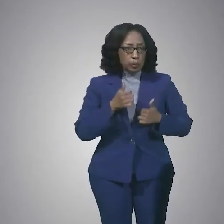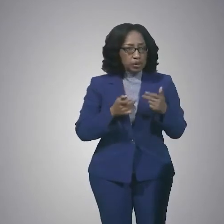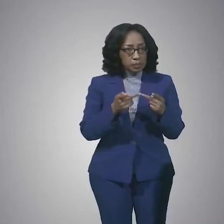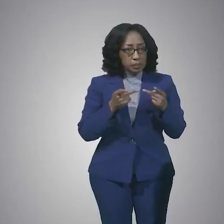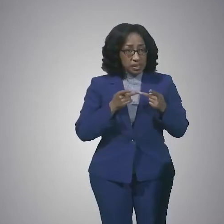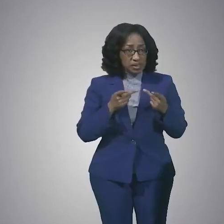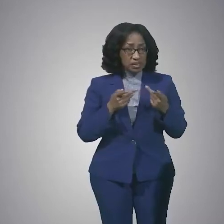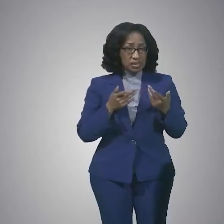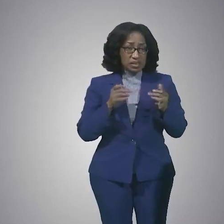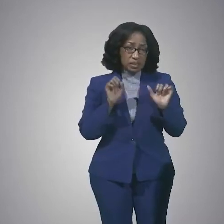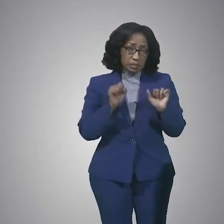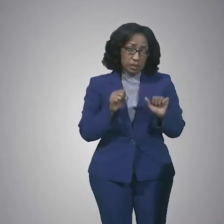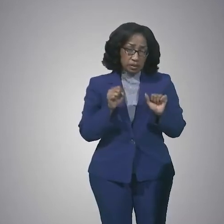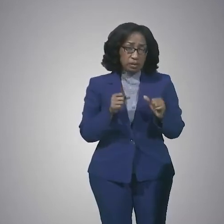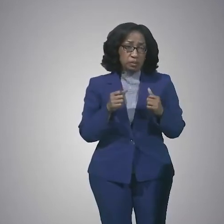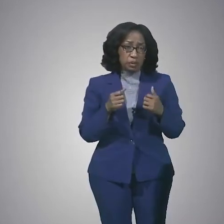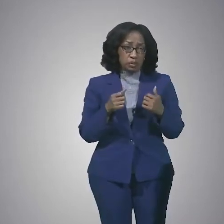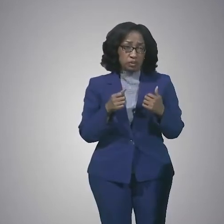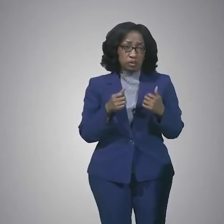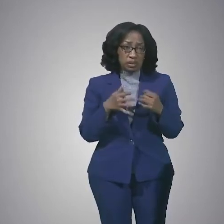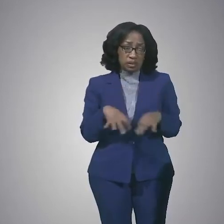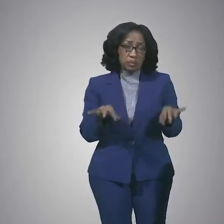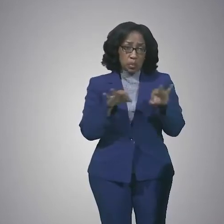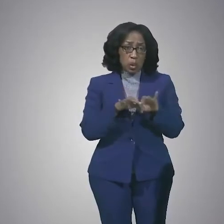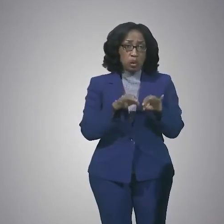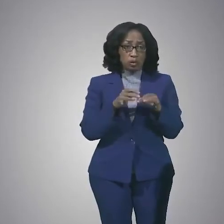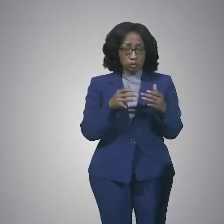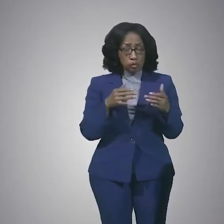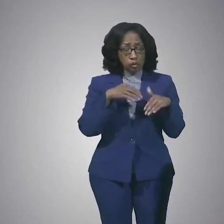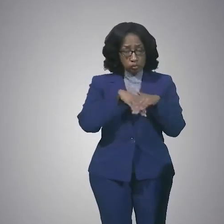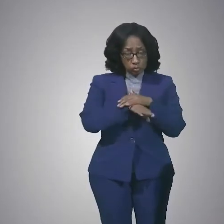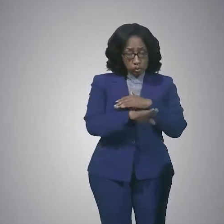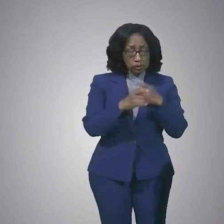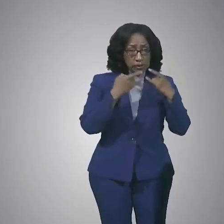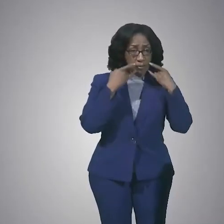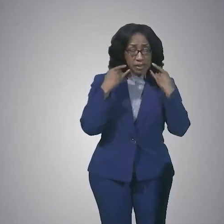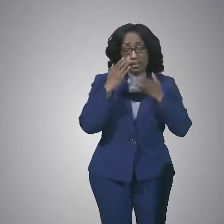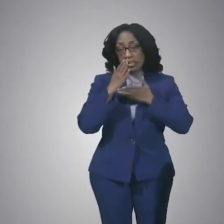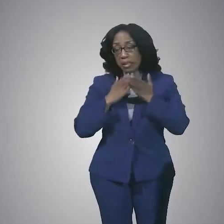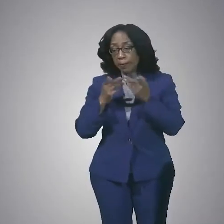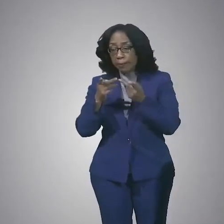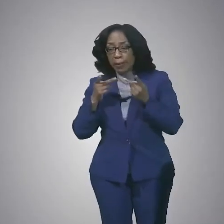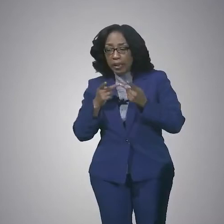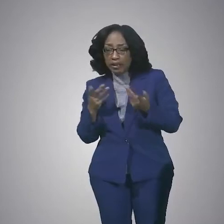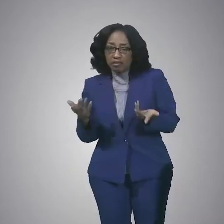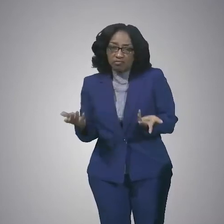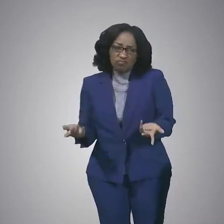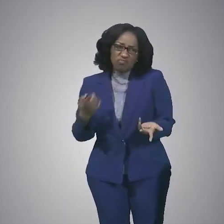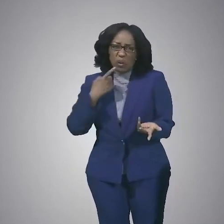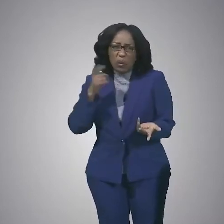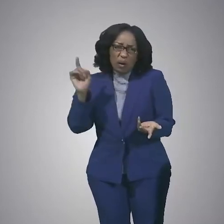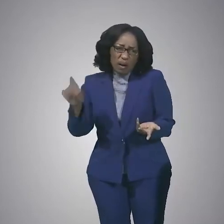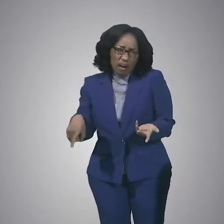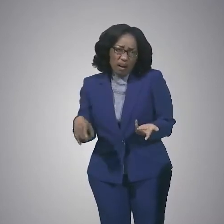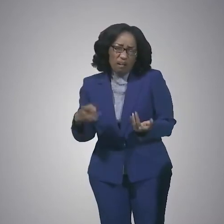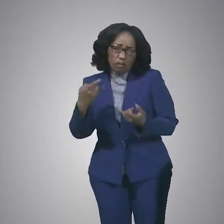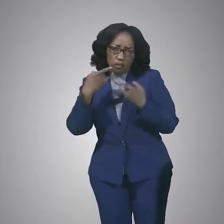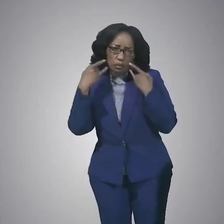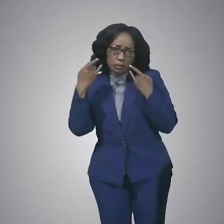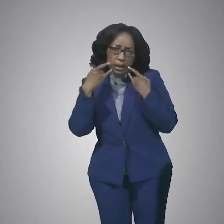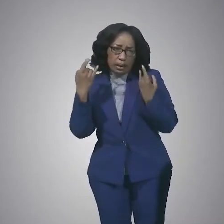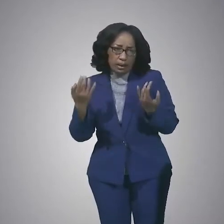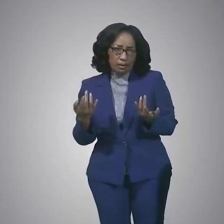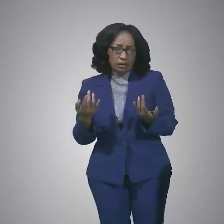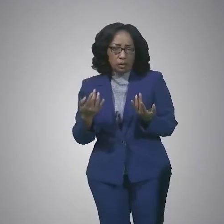it might still be important to wear a mask versus where it's okay to not wear one, regardless